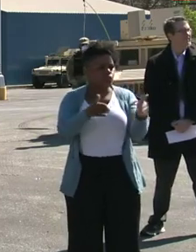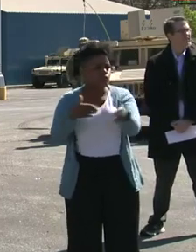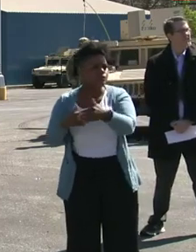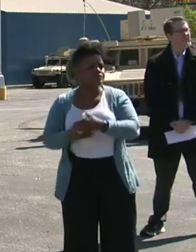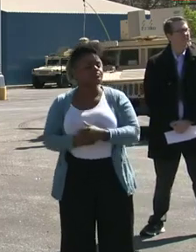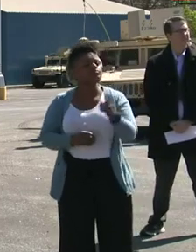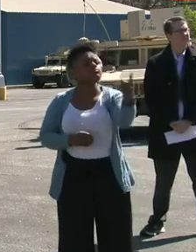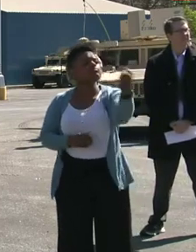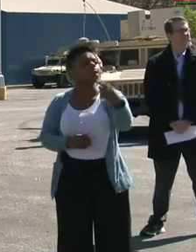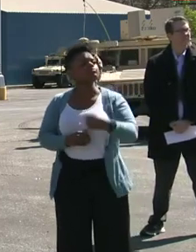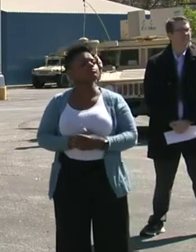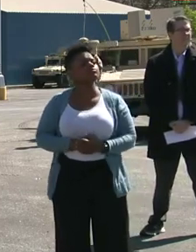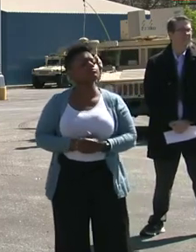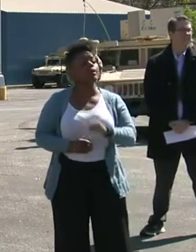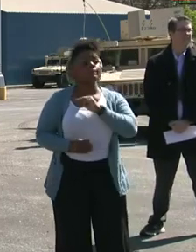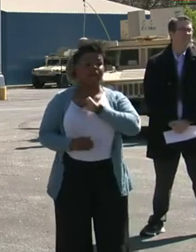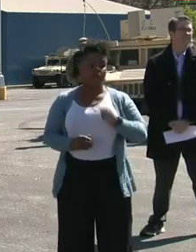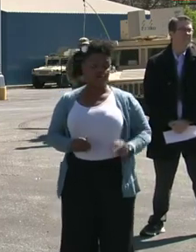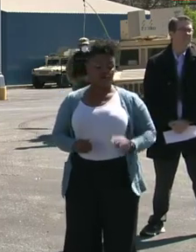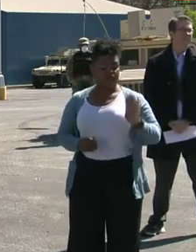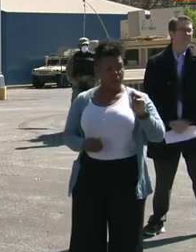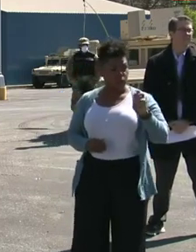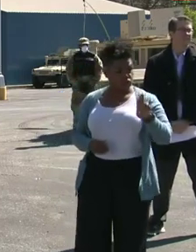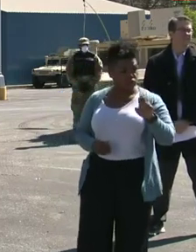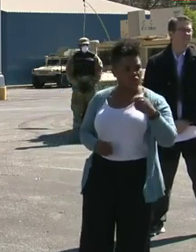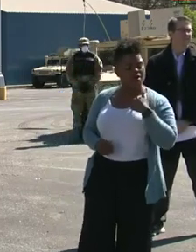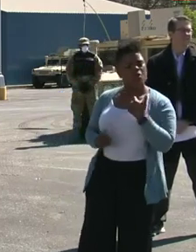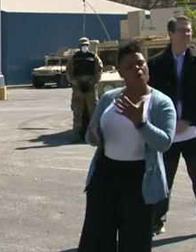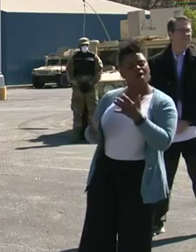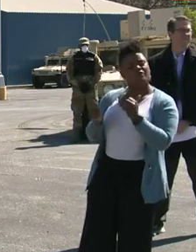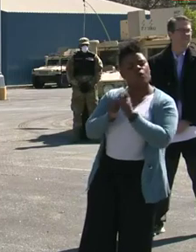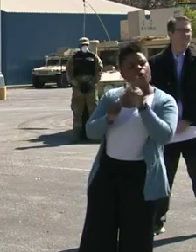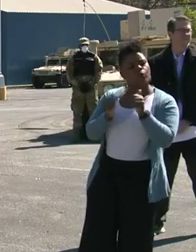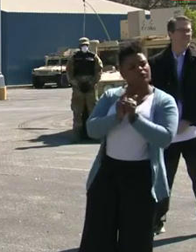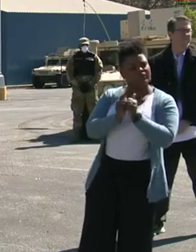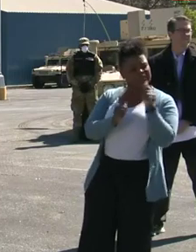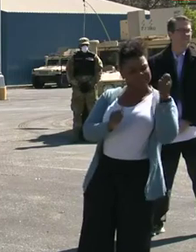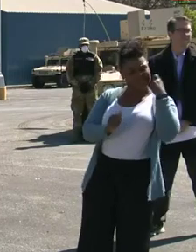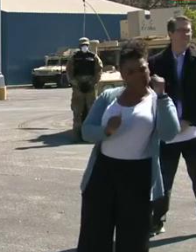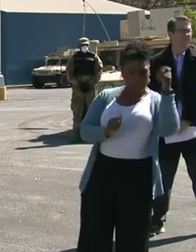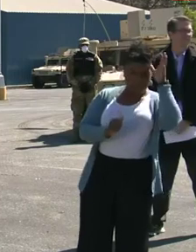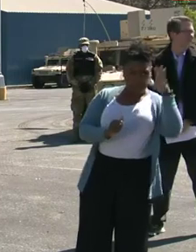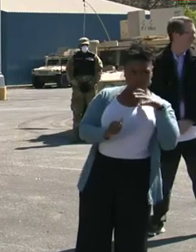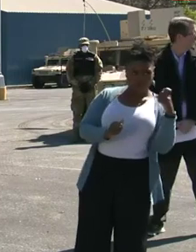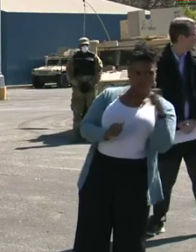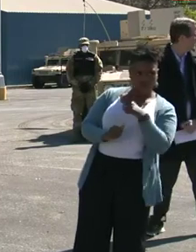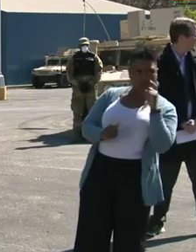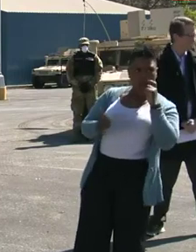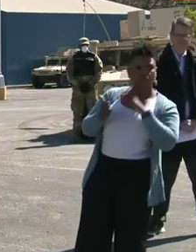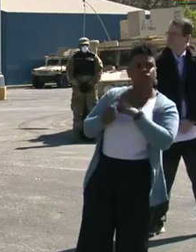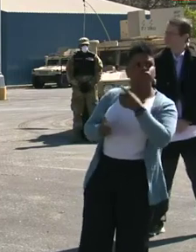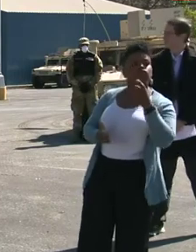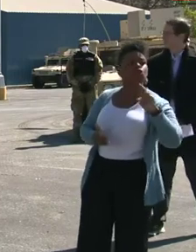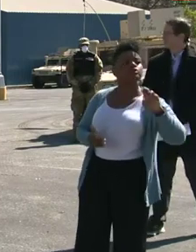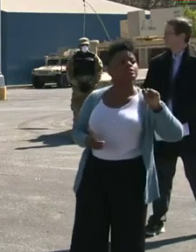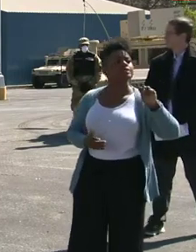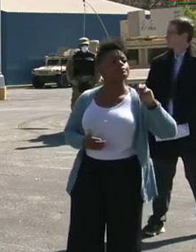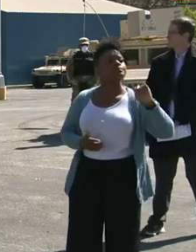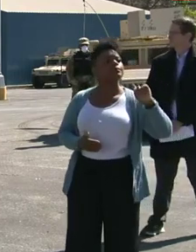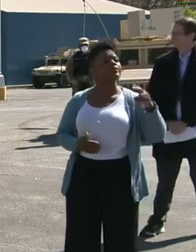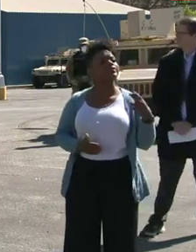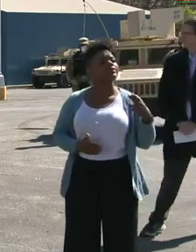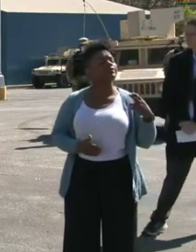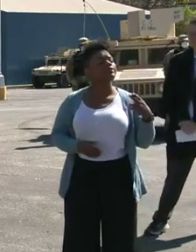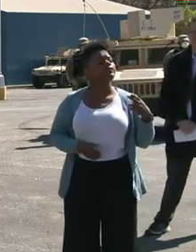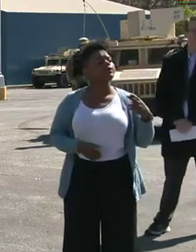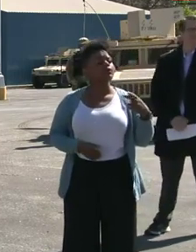Bowser, if I could somewhat follow up on Sam's question, and I know I saw Dr. Smith here, and you're talking about making